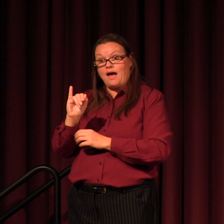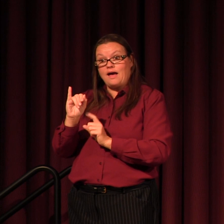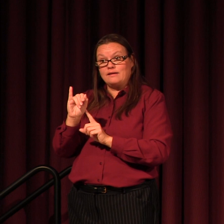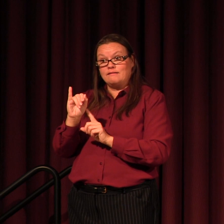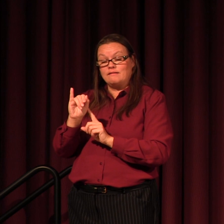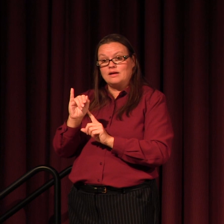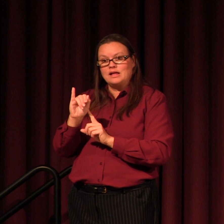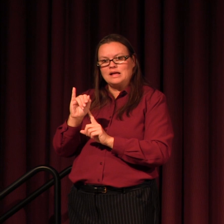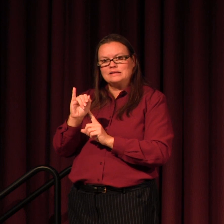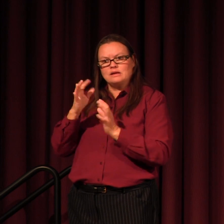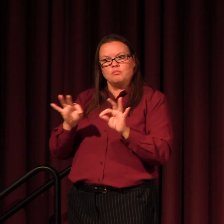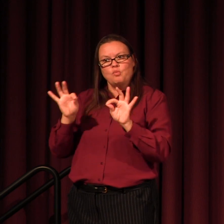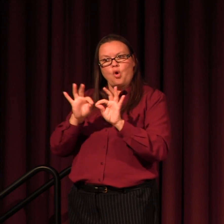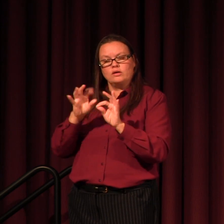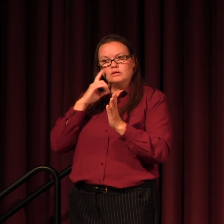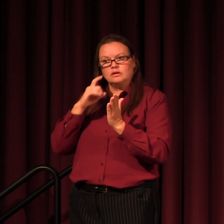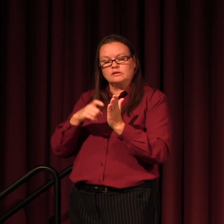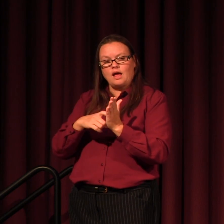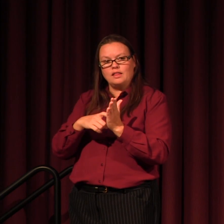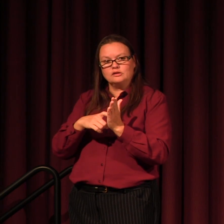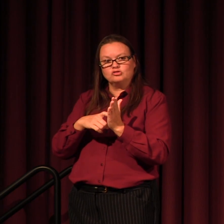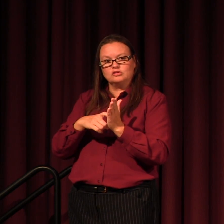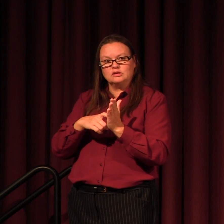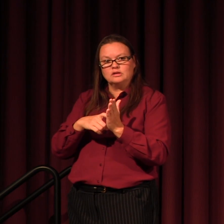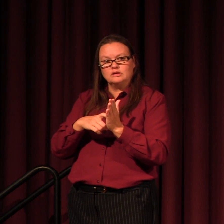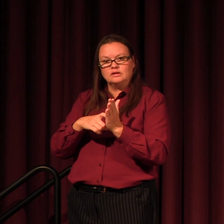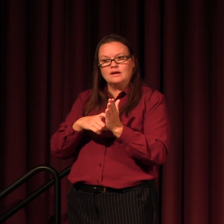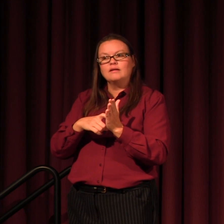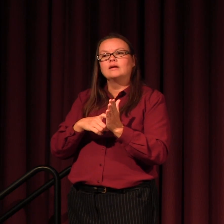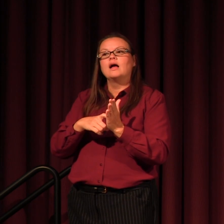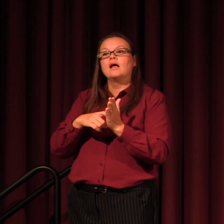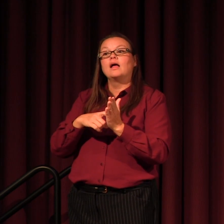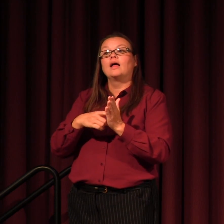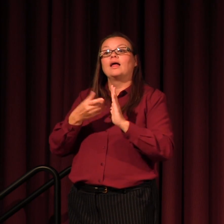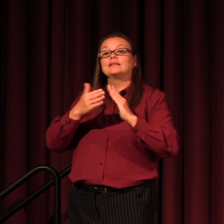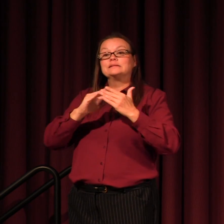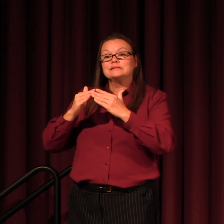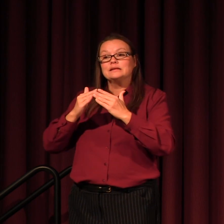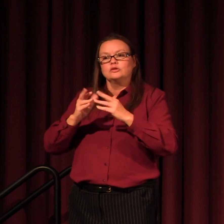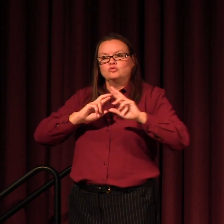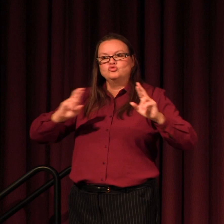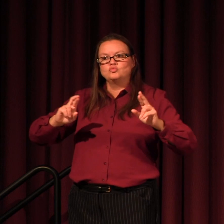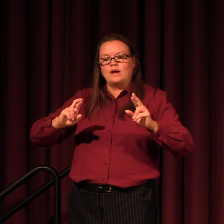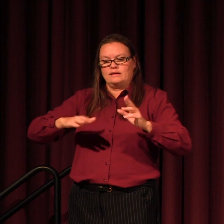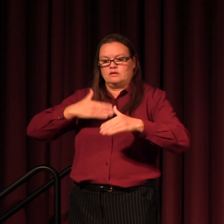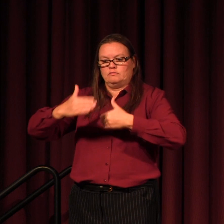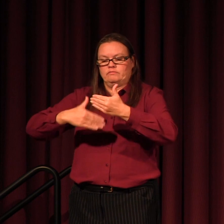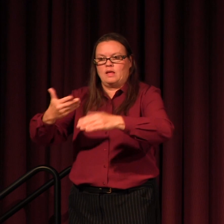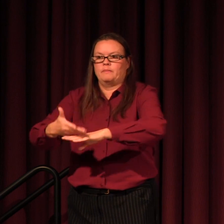important to acknowledge that they are moving forward. And one of the big